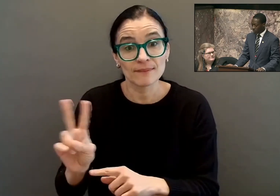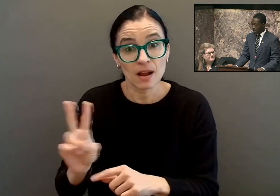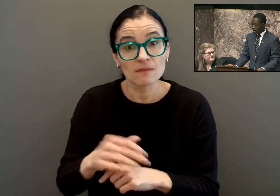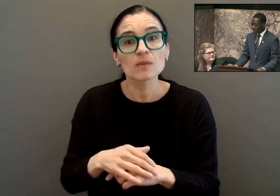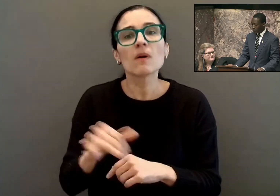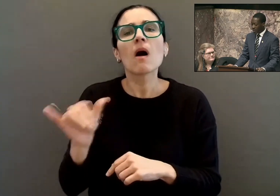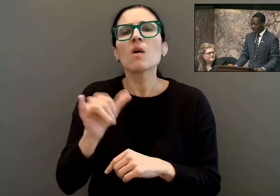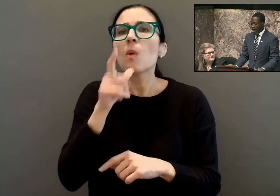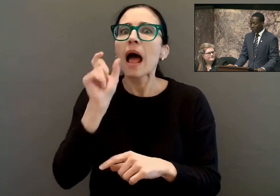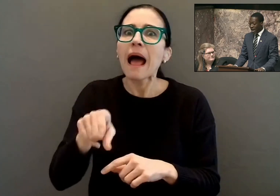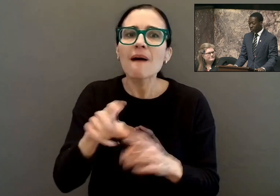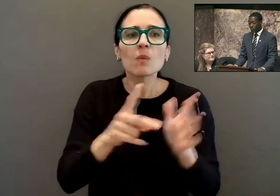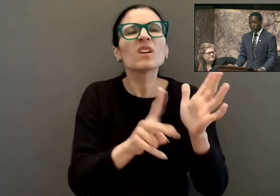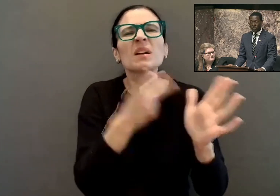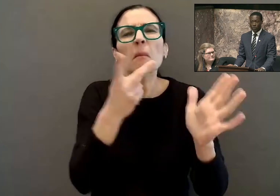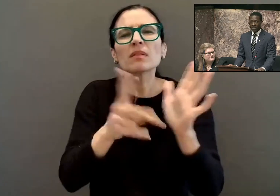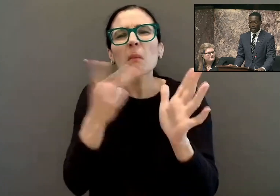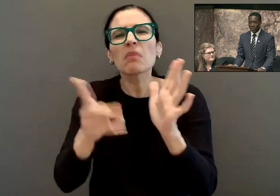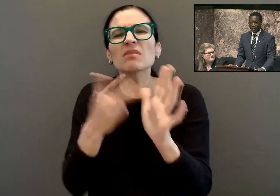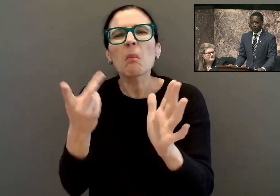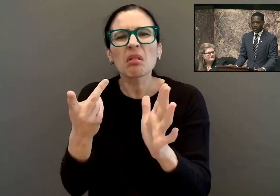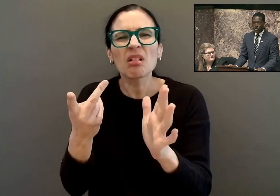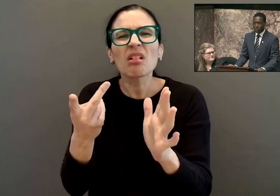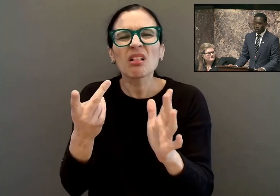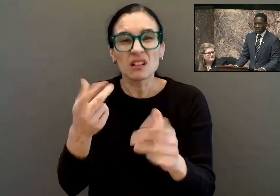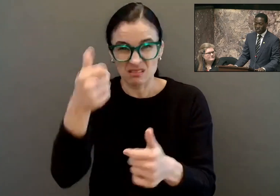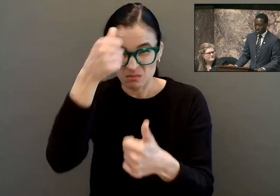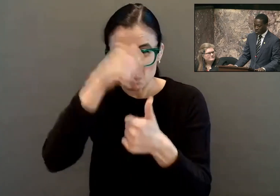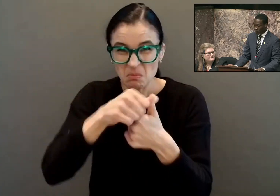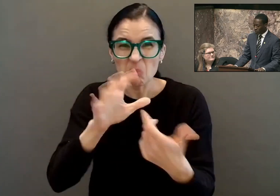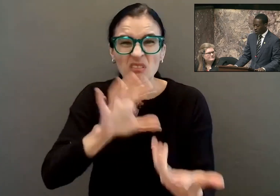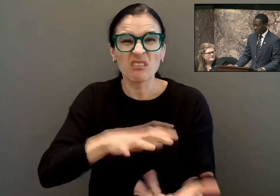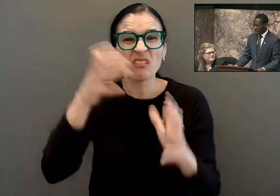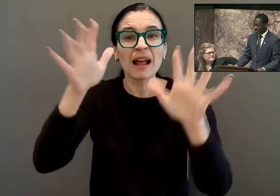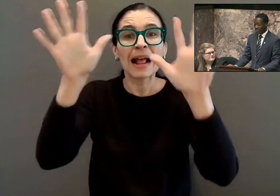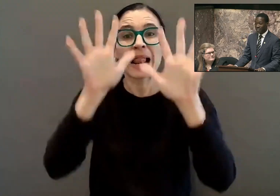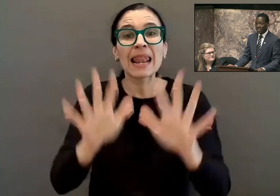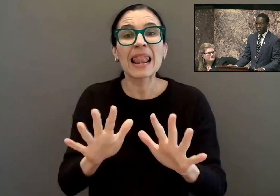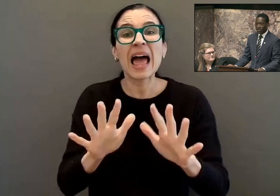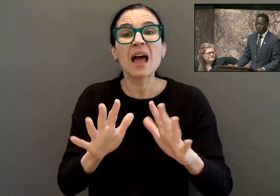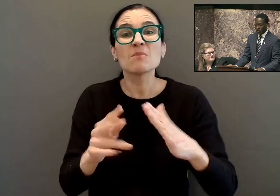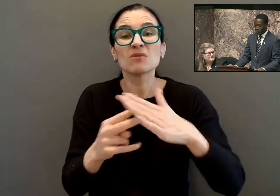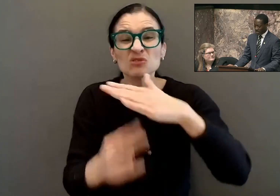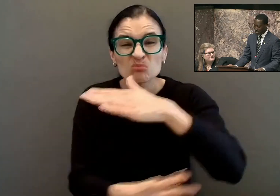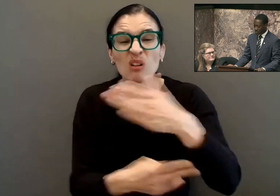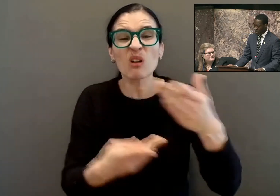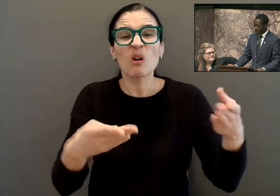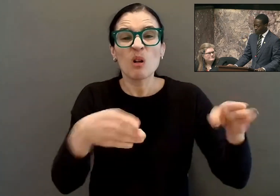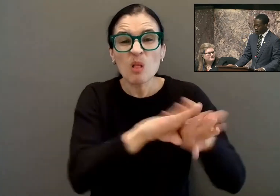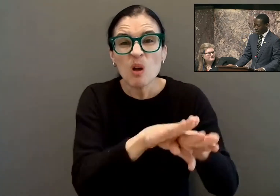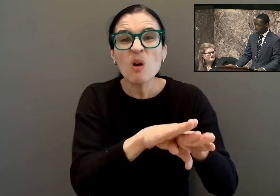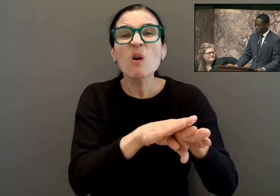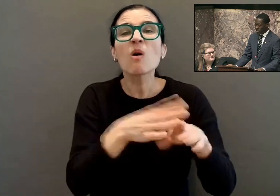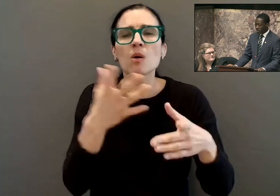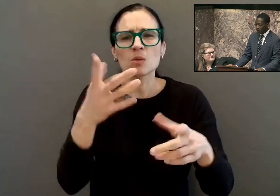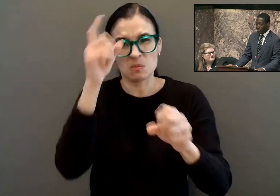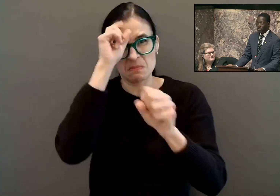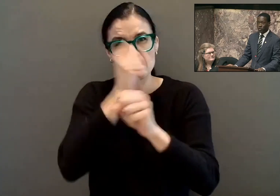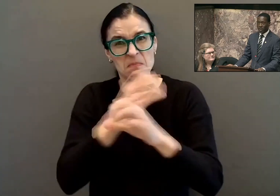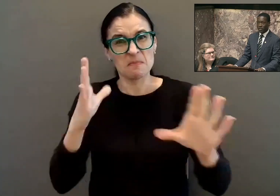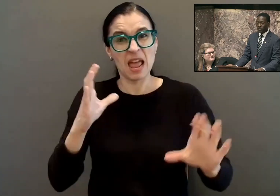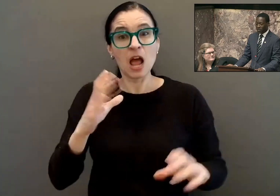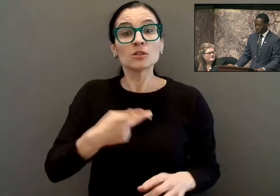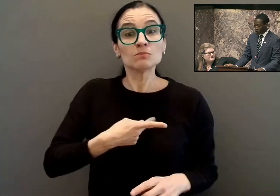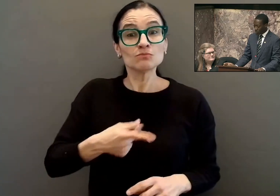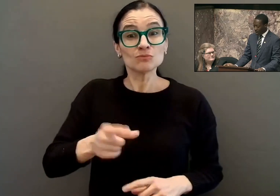the Coquihalla. Imagine a future where a company in Prince George can ship across Canada as easily as overseas, where young British Columbians